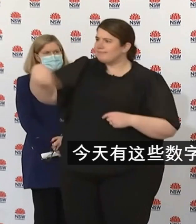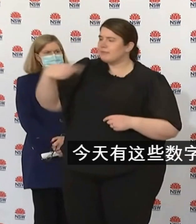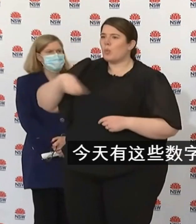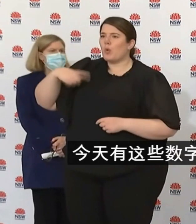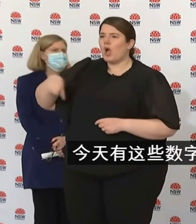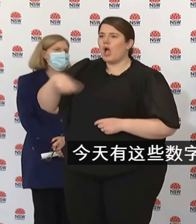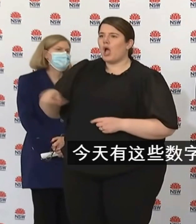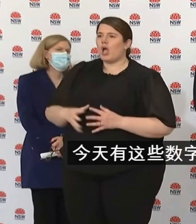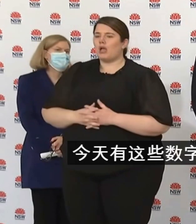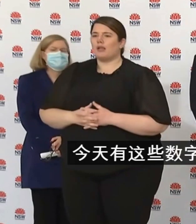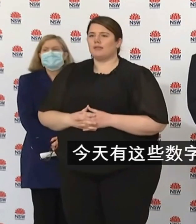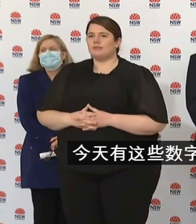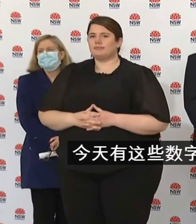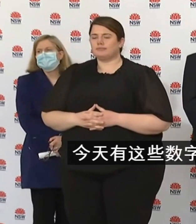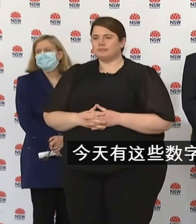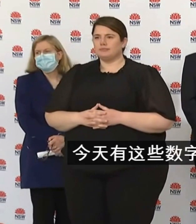today,